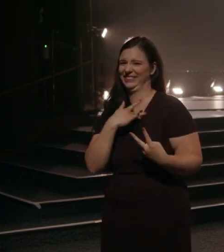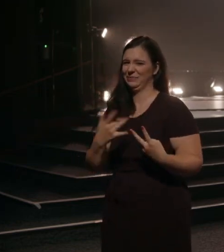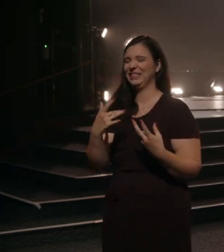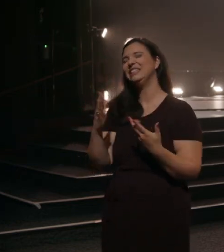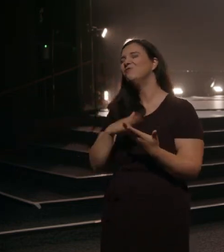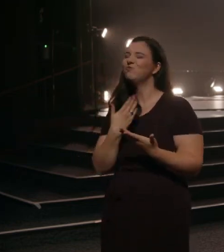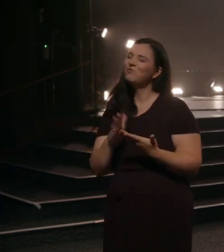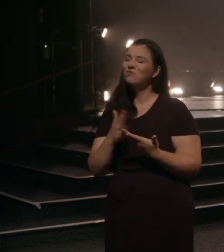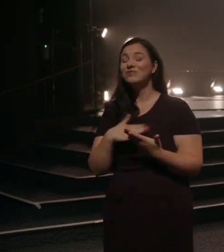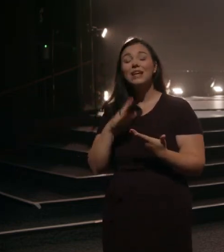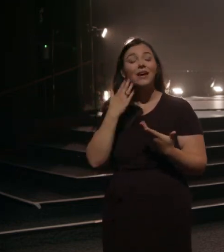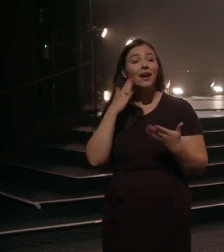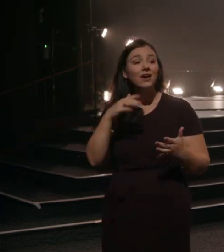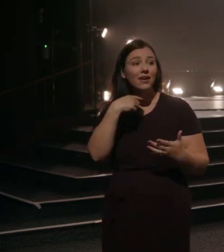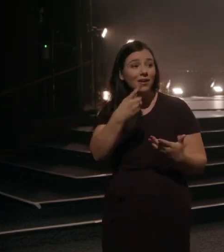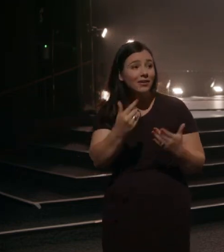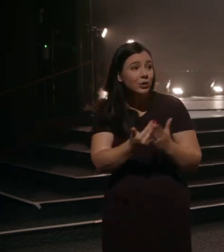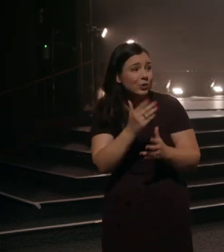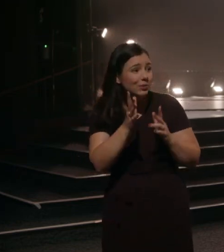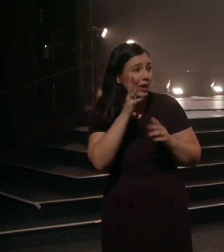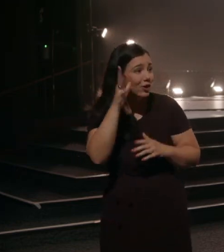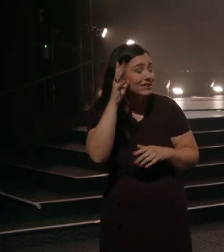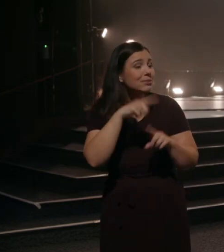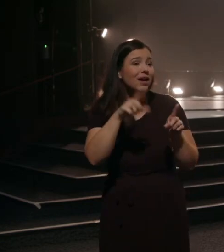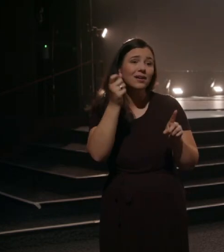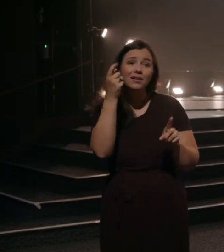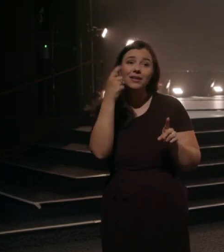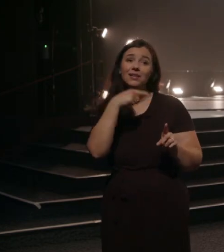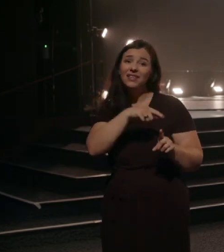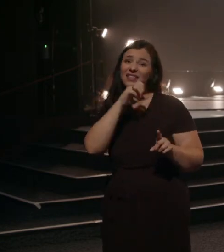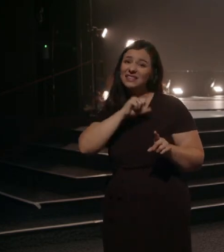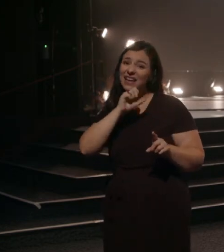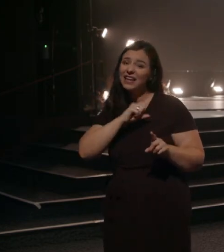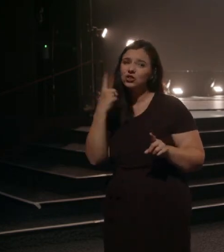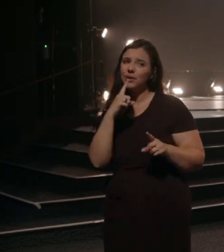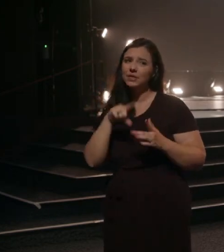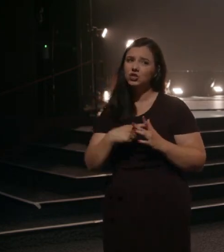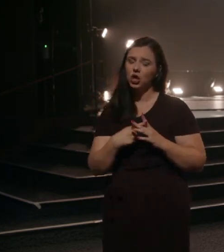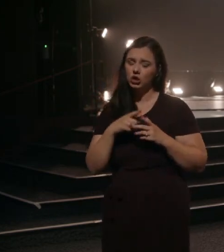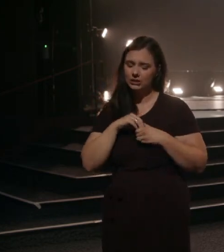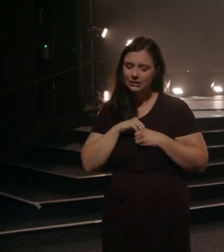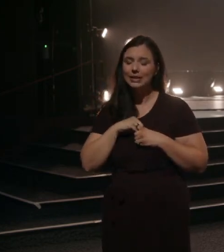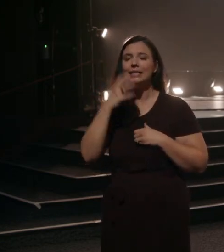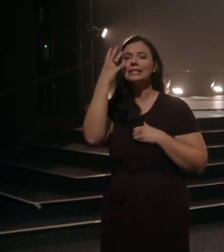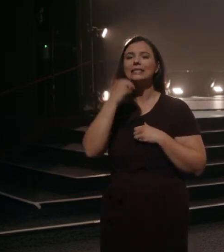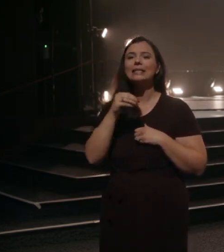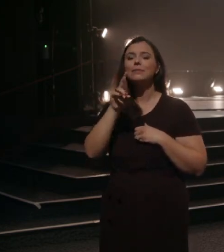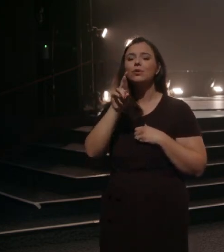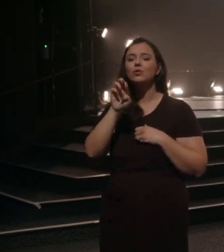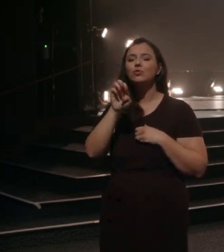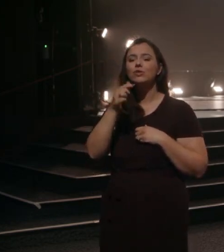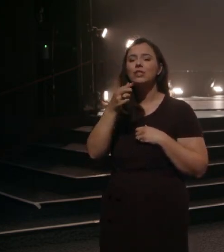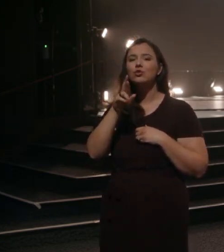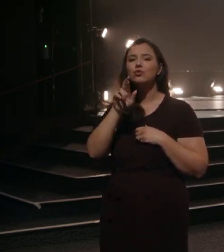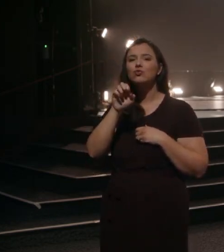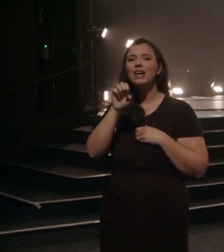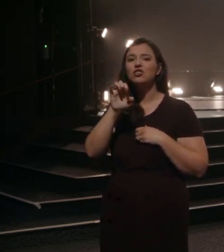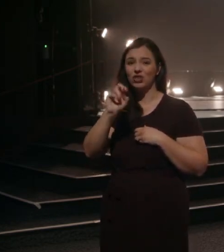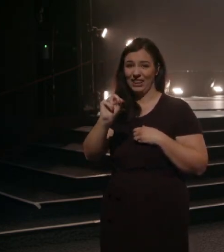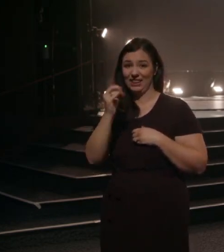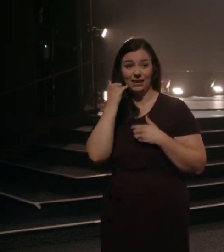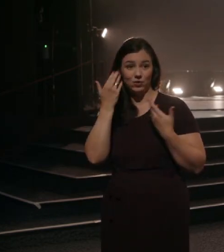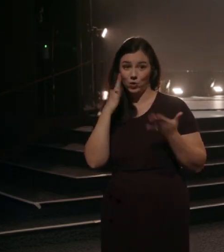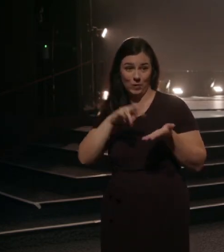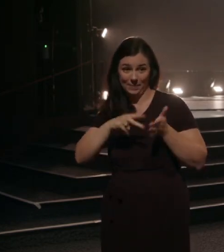And I don't know if they told any new parents in the room, but they get about this age, something starts called sleep regression. If you don't know what that is, just buckle